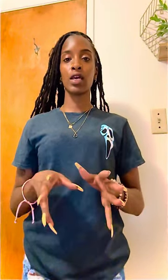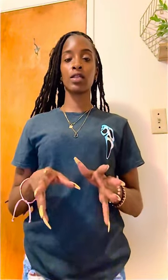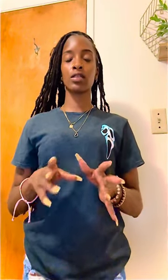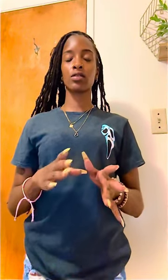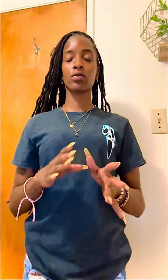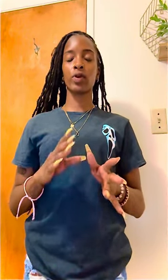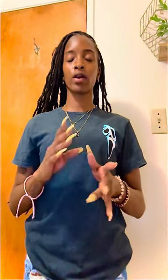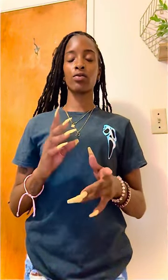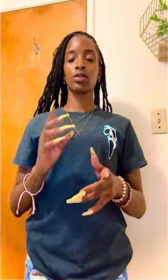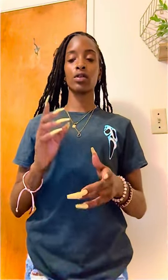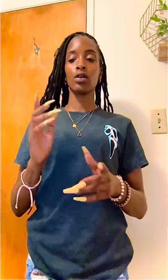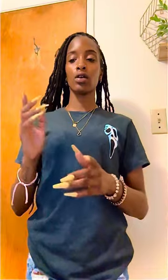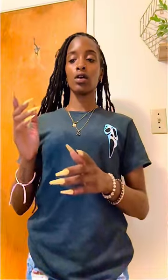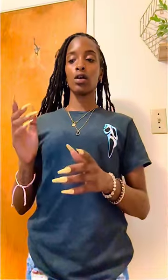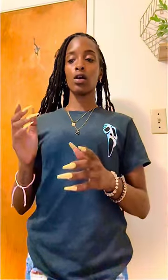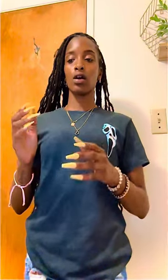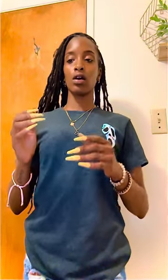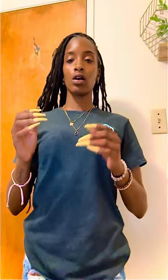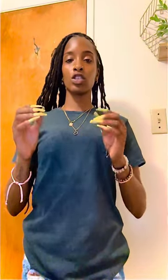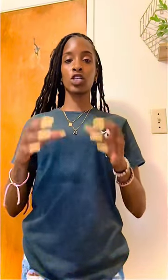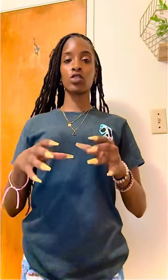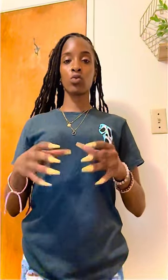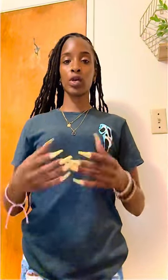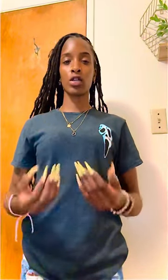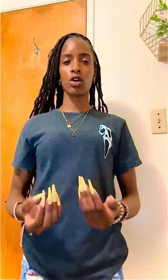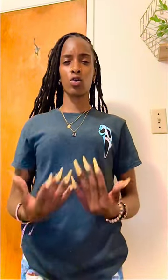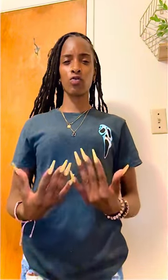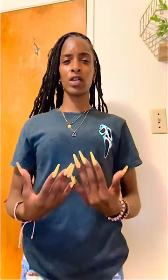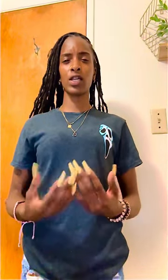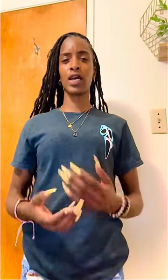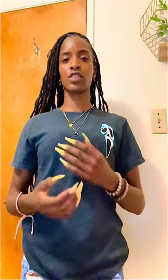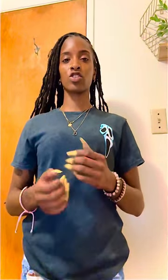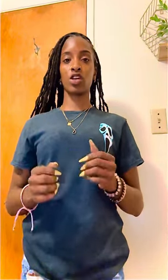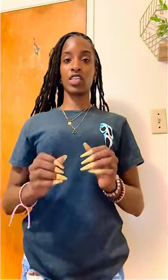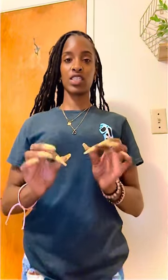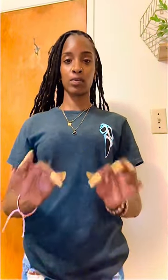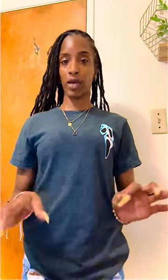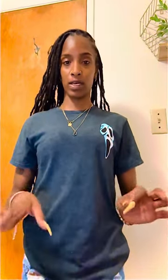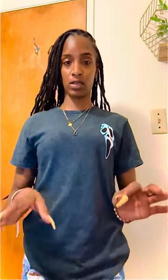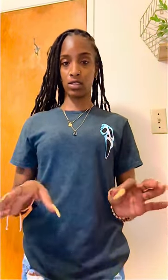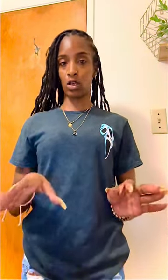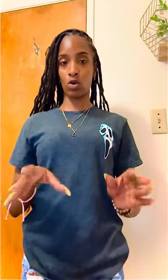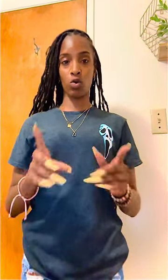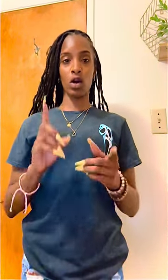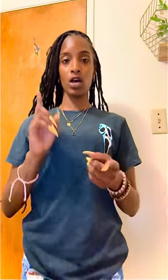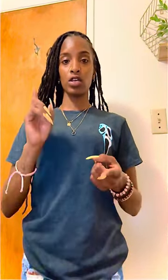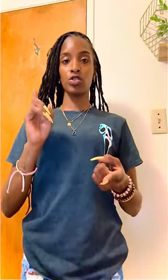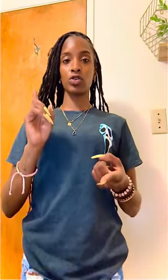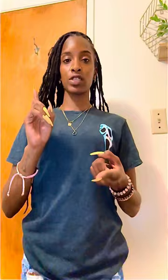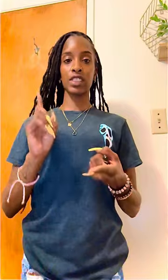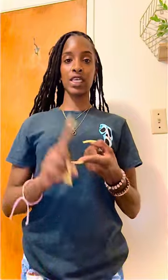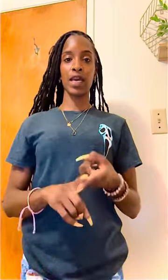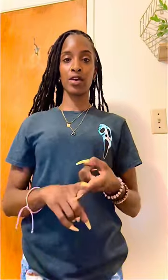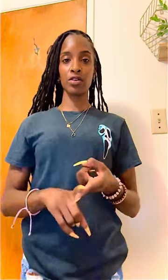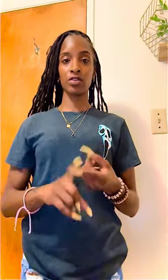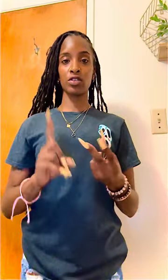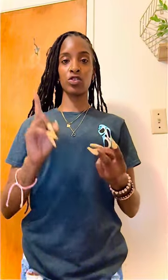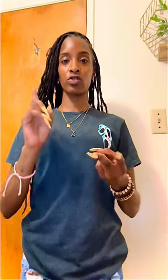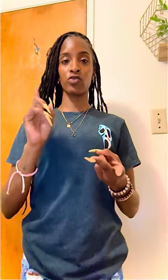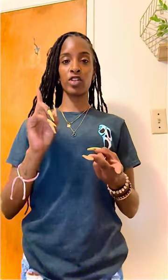this is around just when COVID has started to spike. So you're scared, you feel like